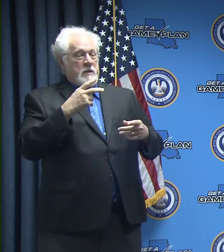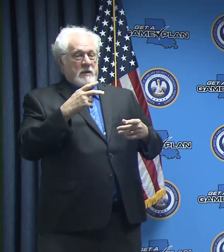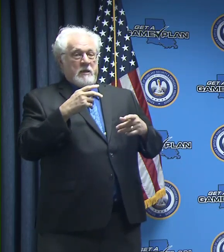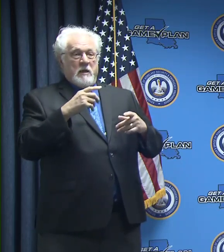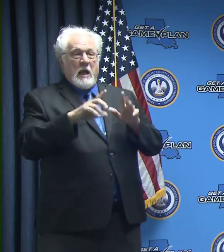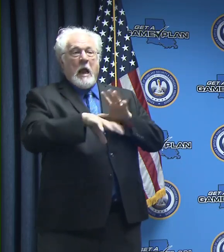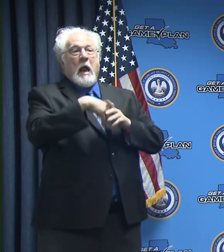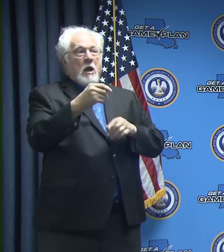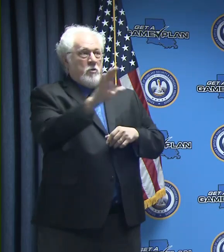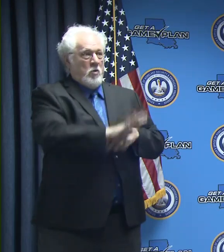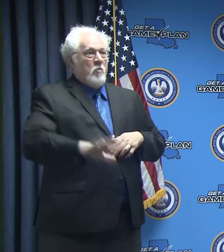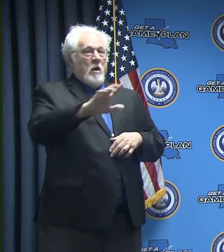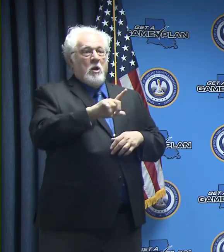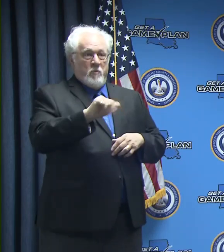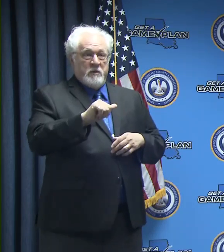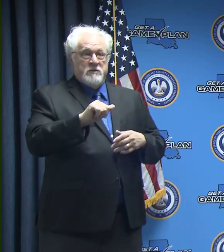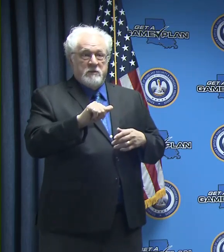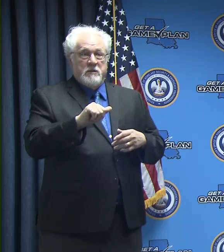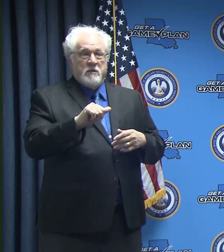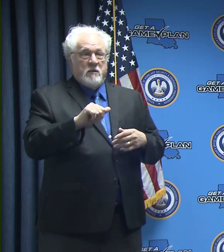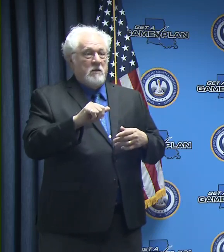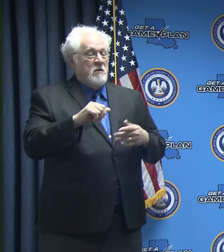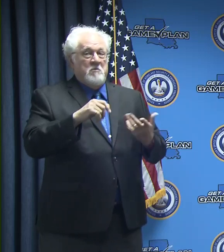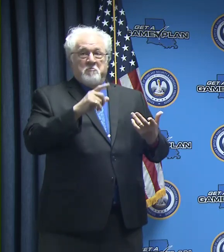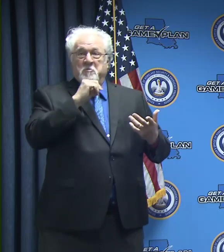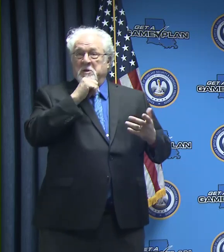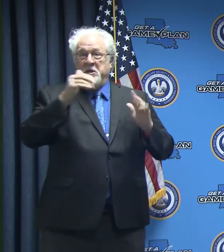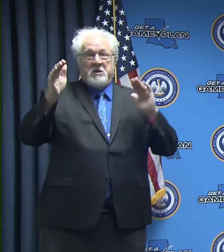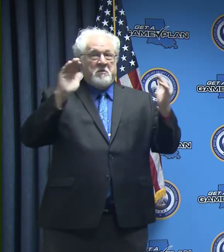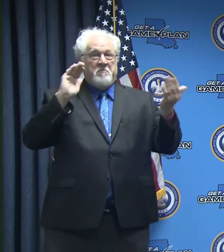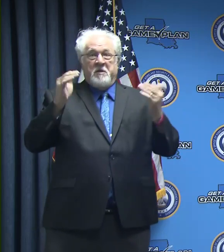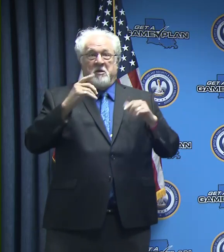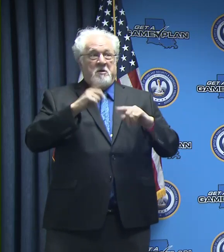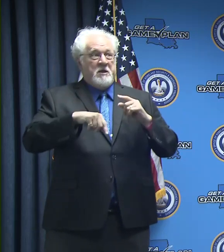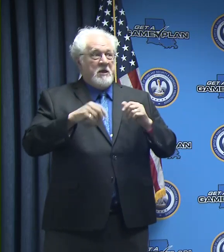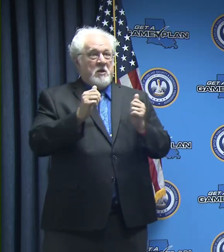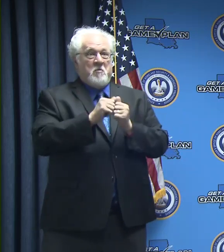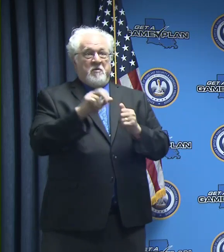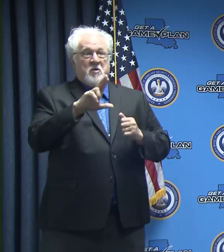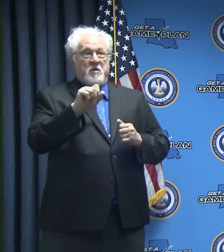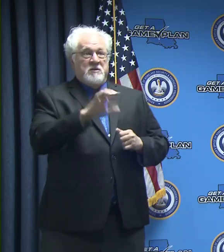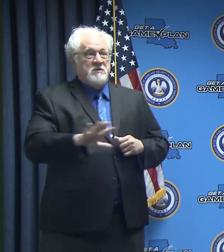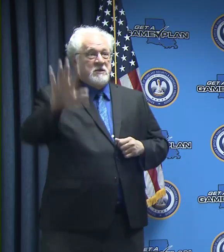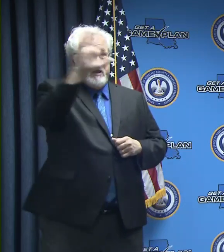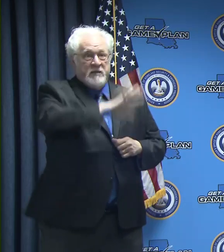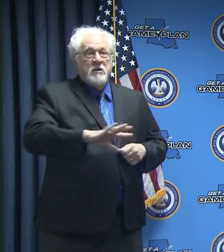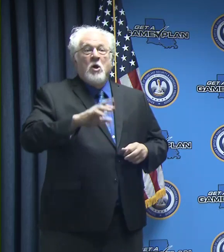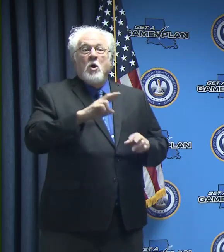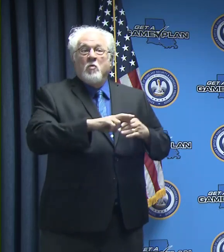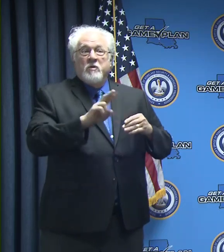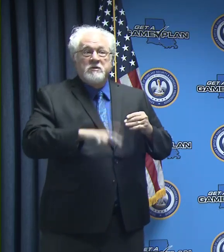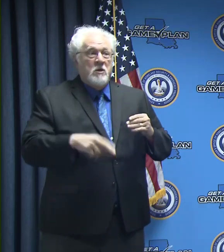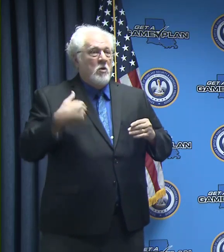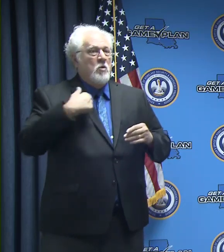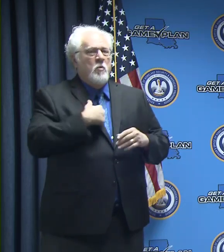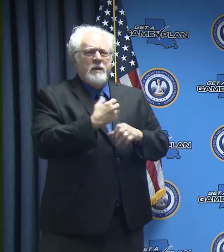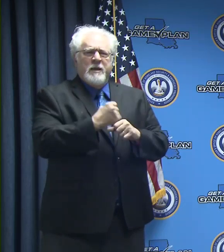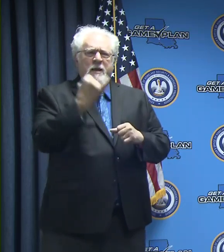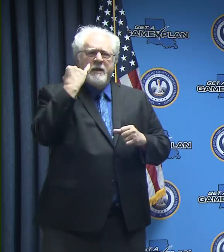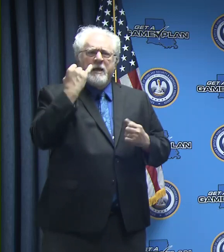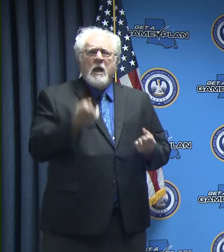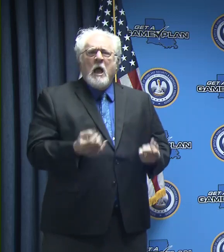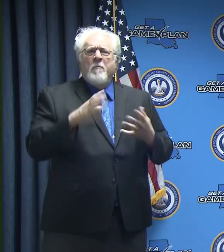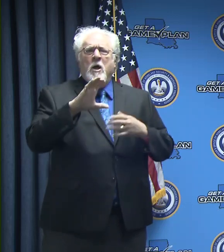Louisiana that is pretty much unmatched across the United States. And as a result, as we get an idea of just how